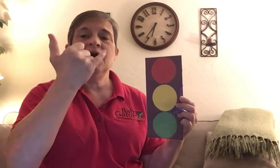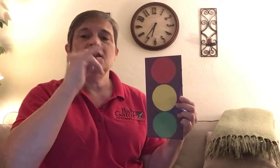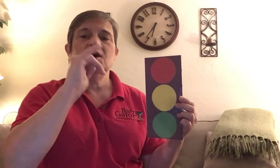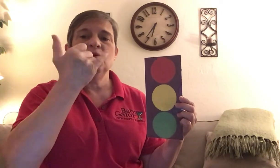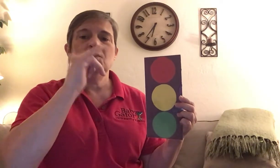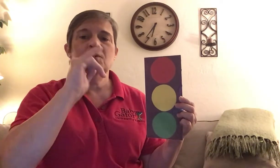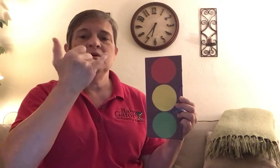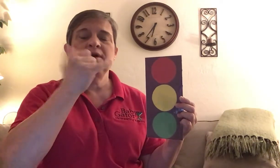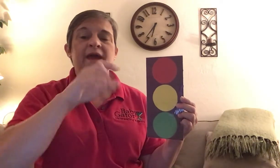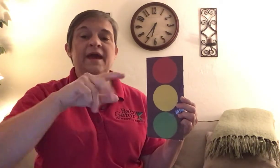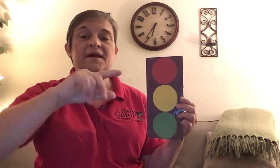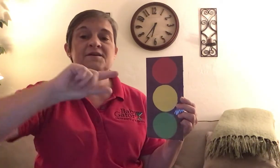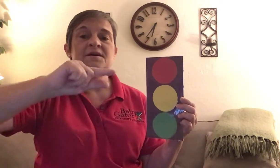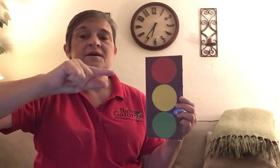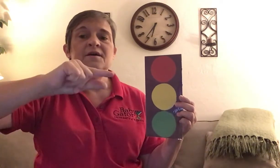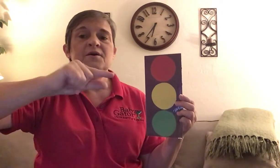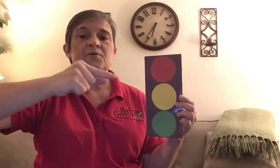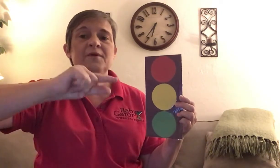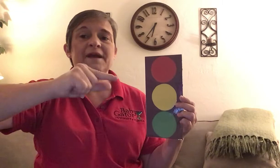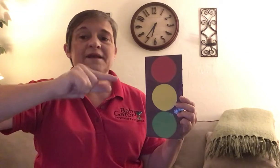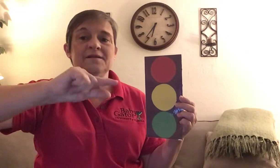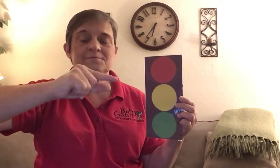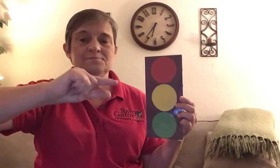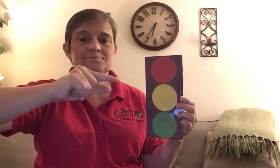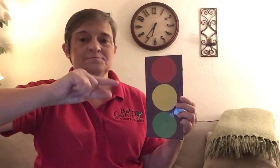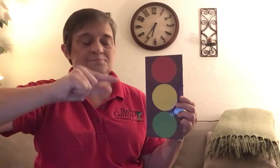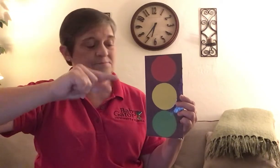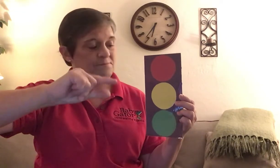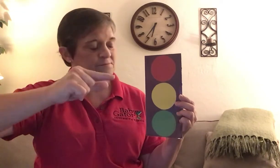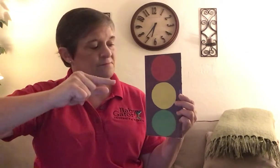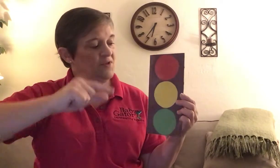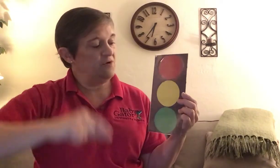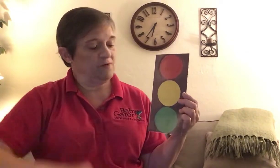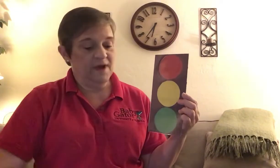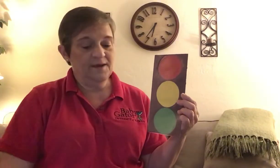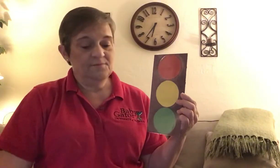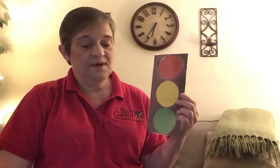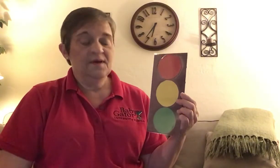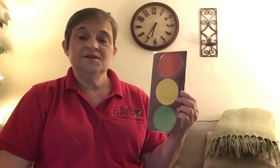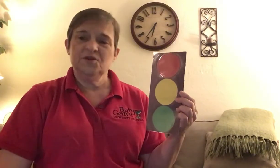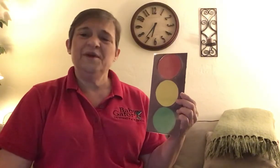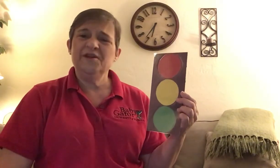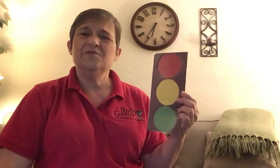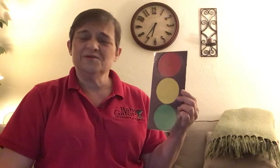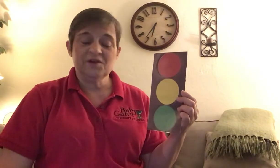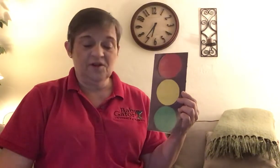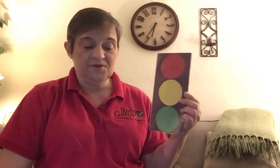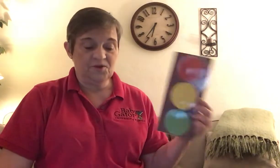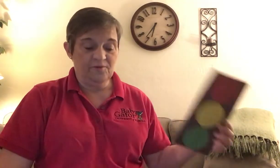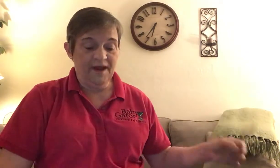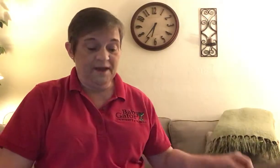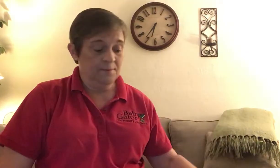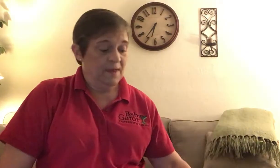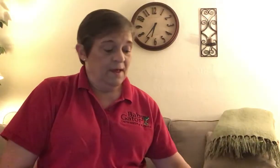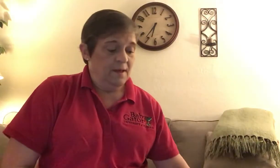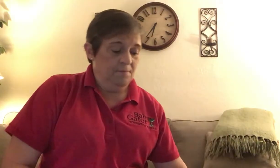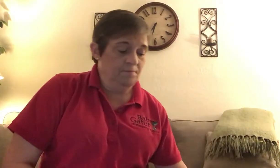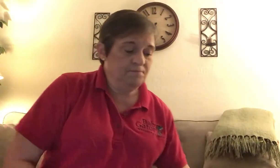yellow, and green. All right, so we knew those colors already. And